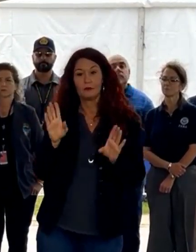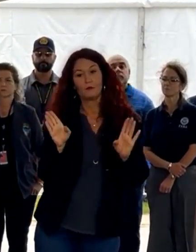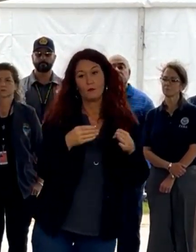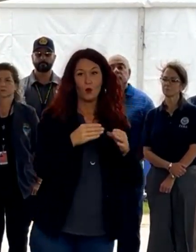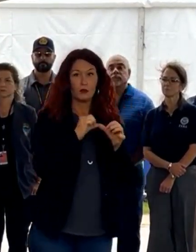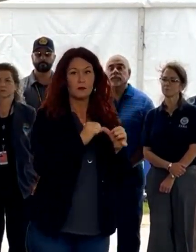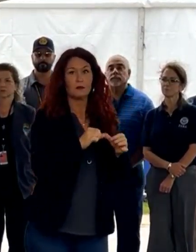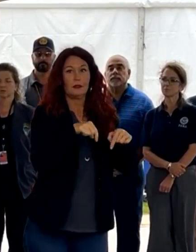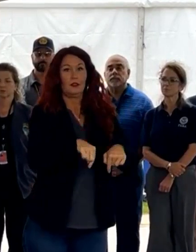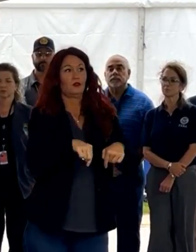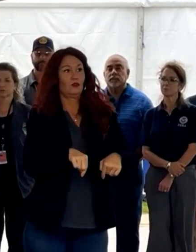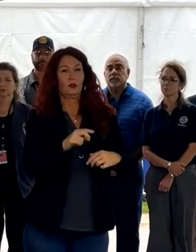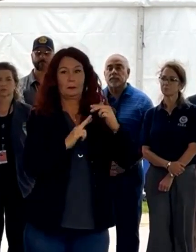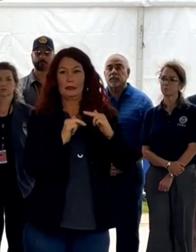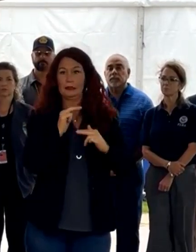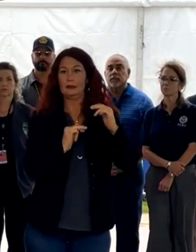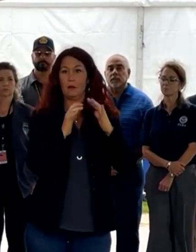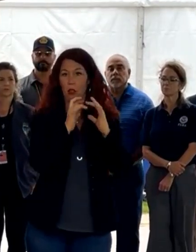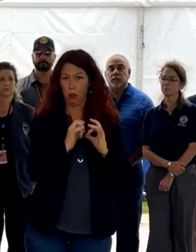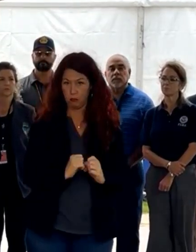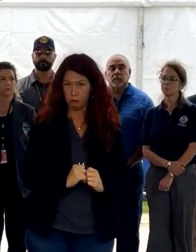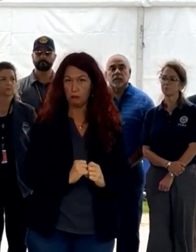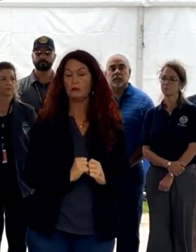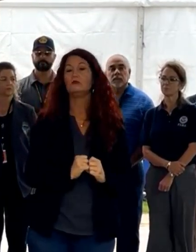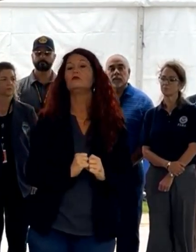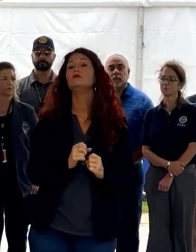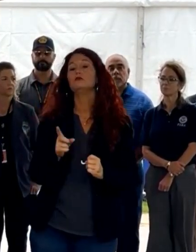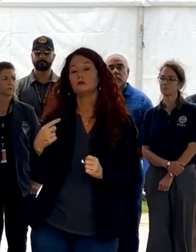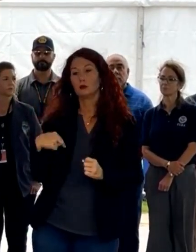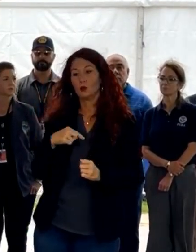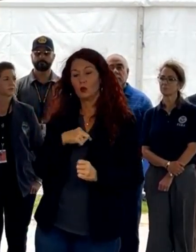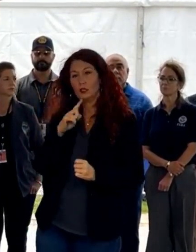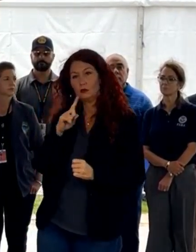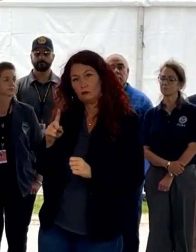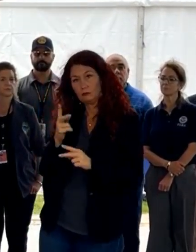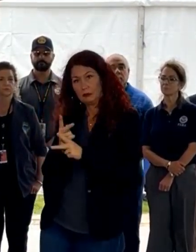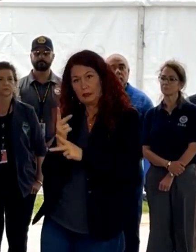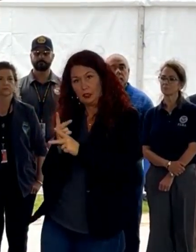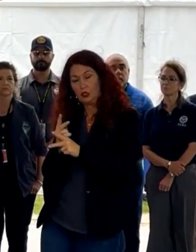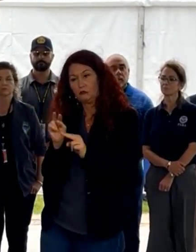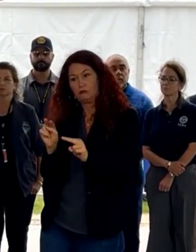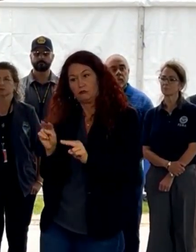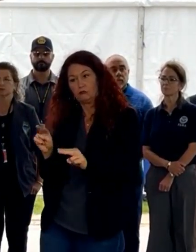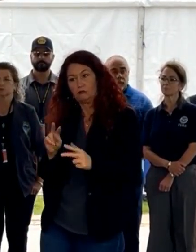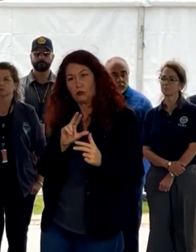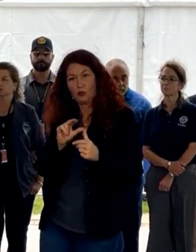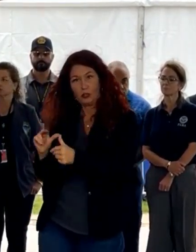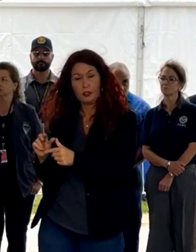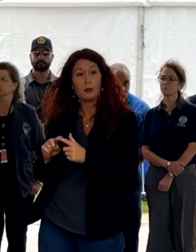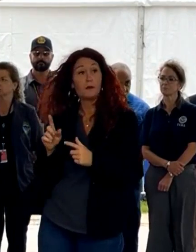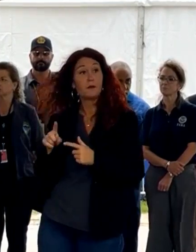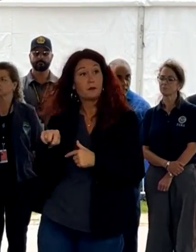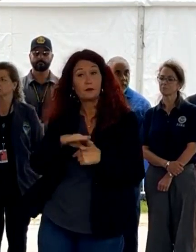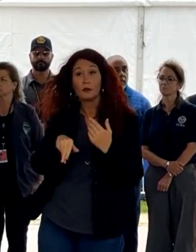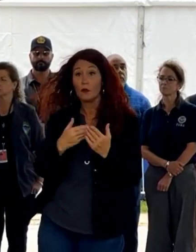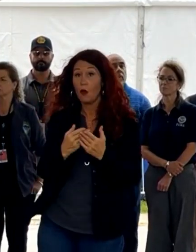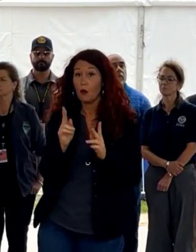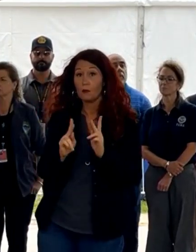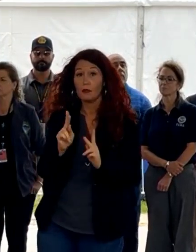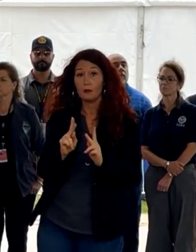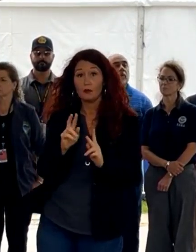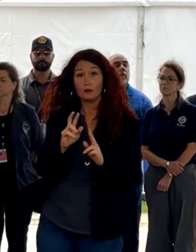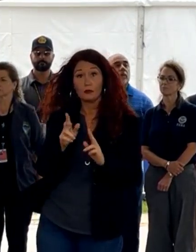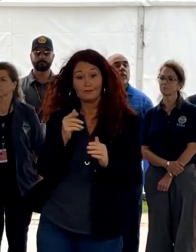Surfside. We ask Floridians to please begin their preparations. That includes being prepared to potentially be without power for a